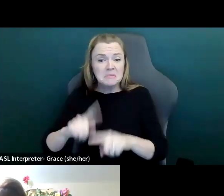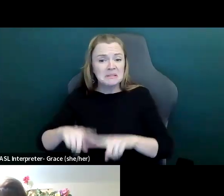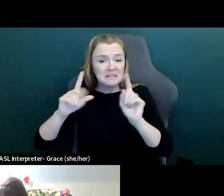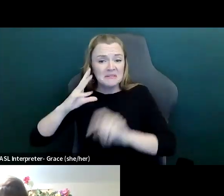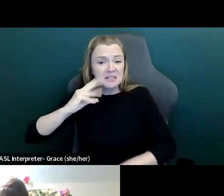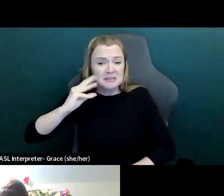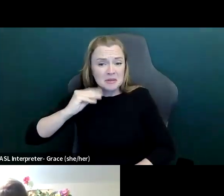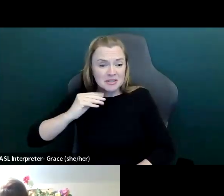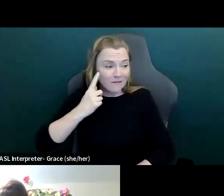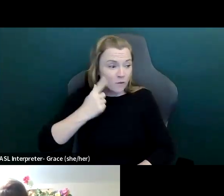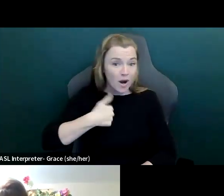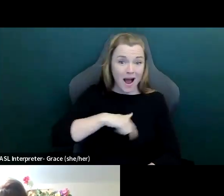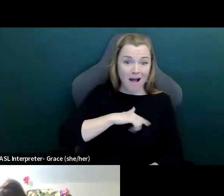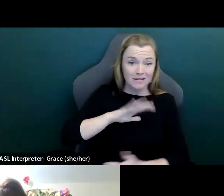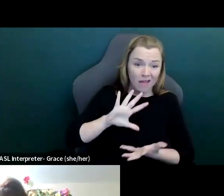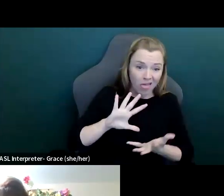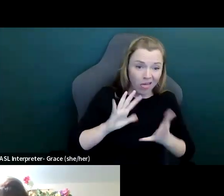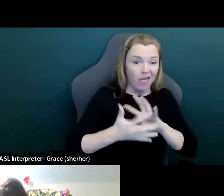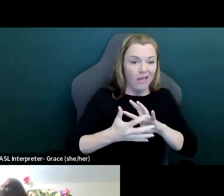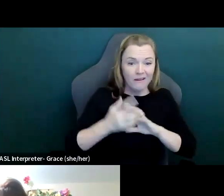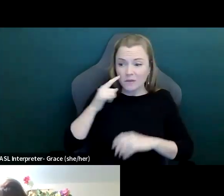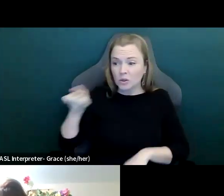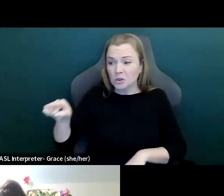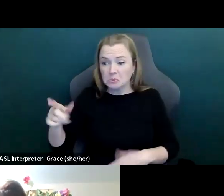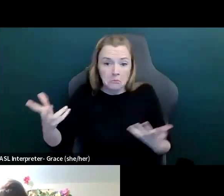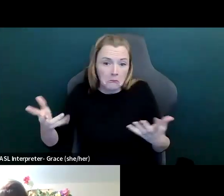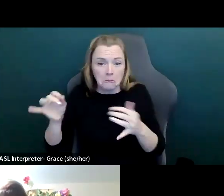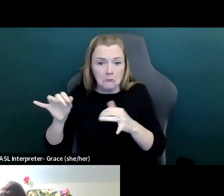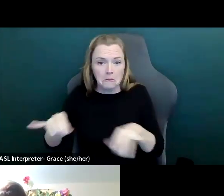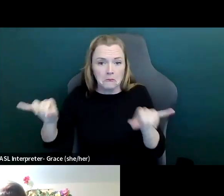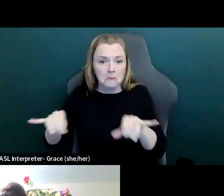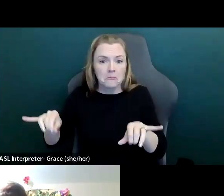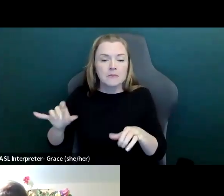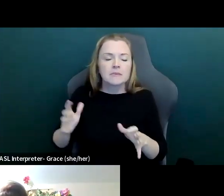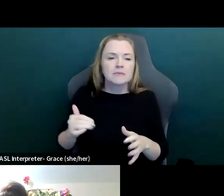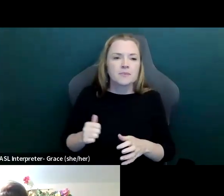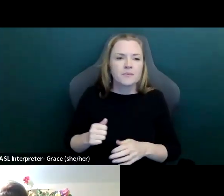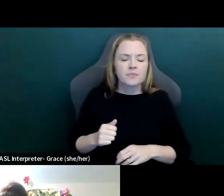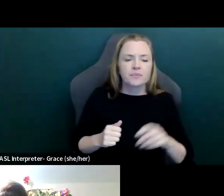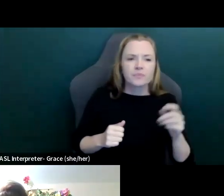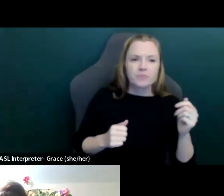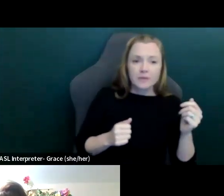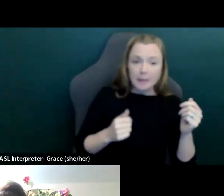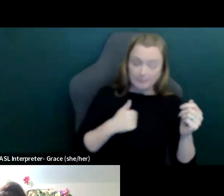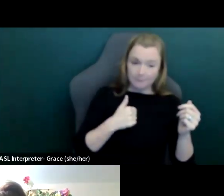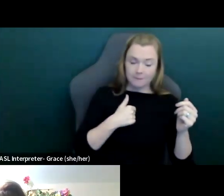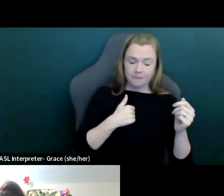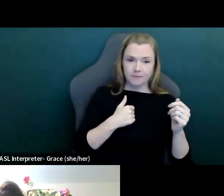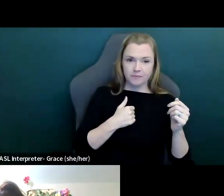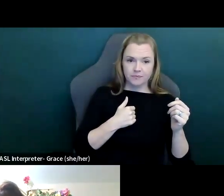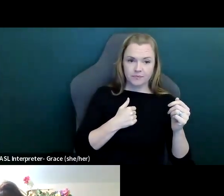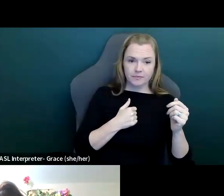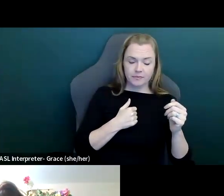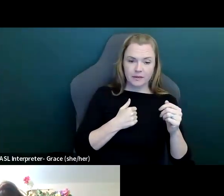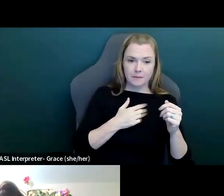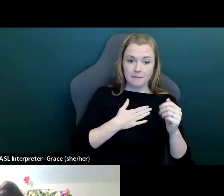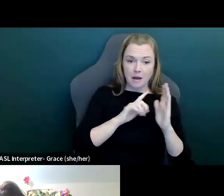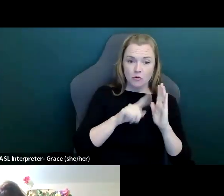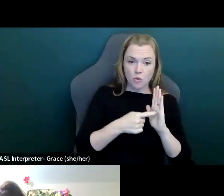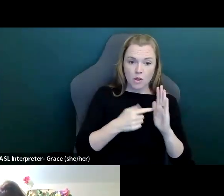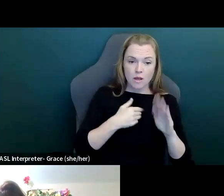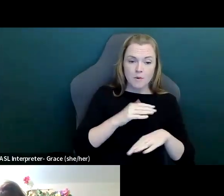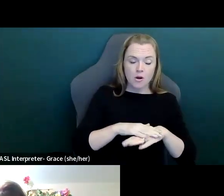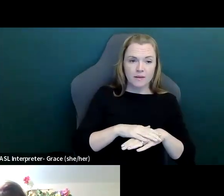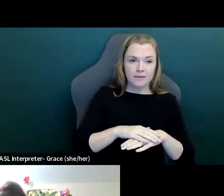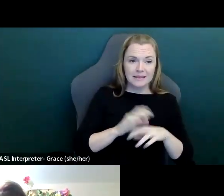experience. It's hard to know. I mean, even my role being on the sustainability committee, I think we're